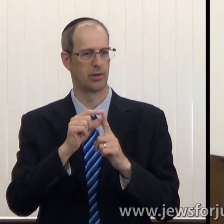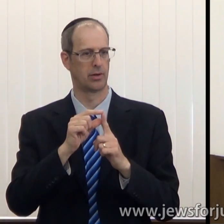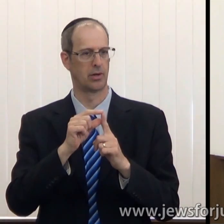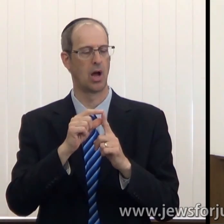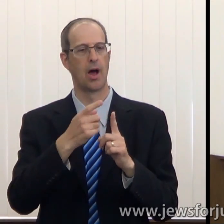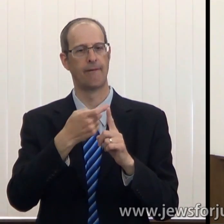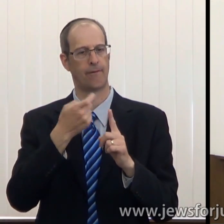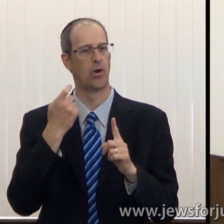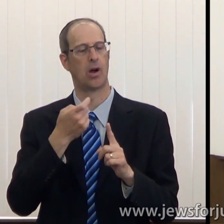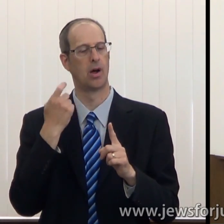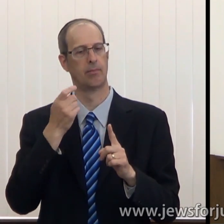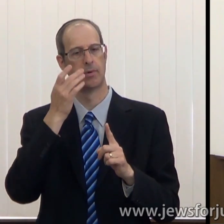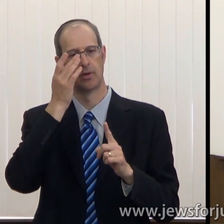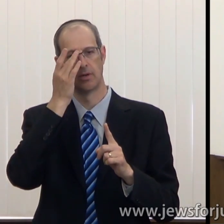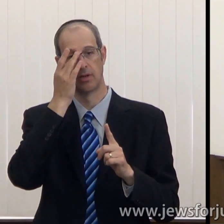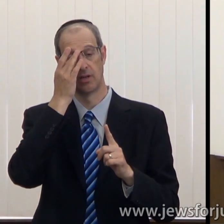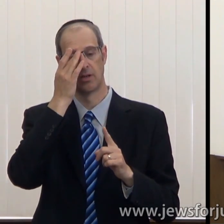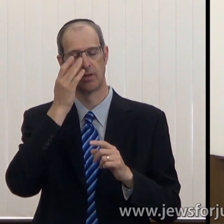comes